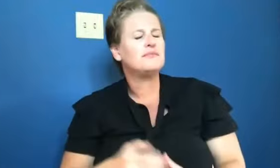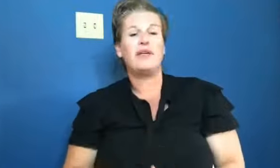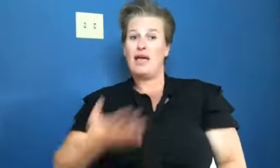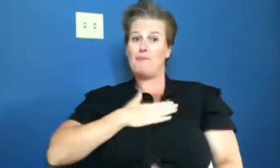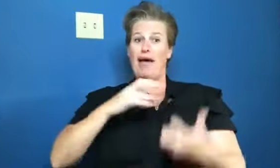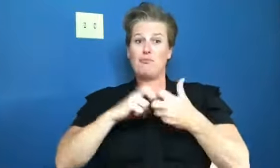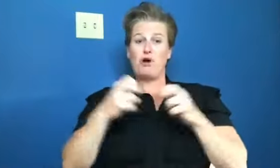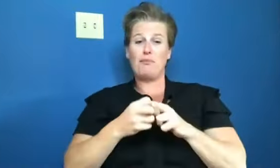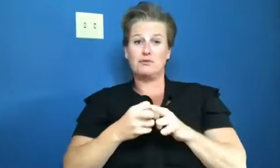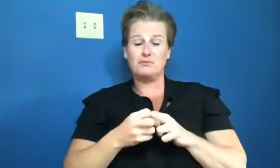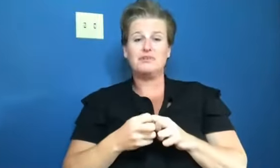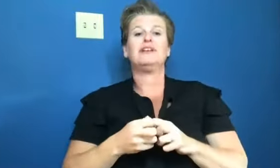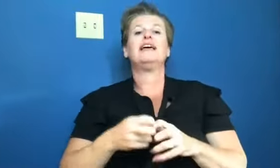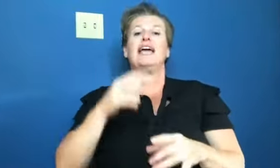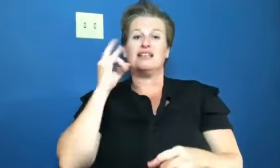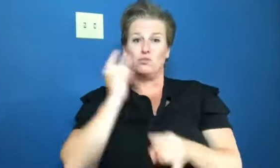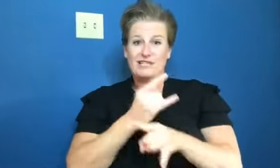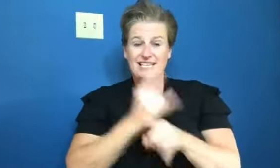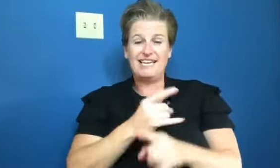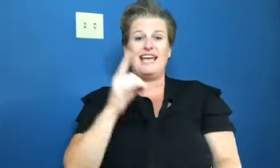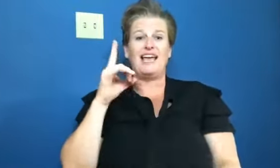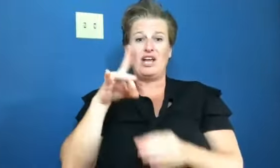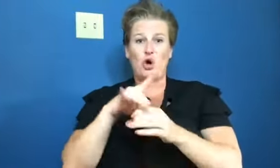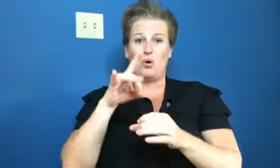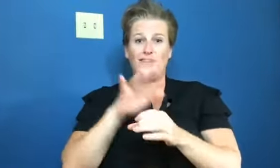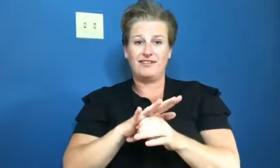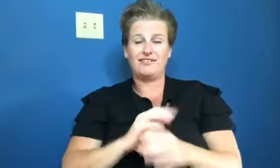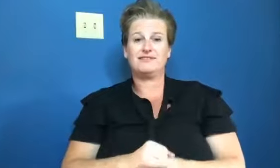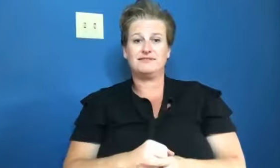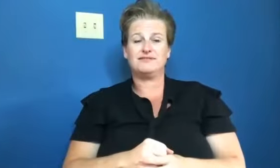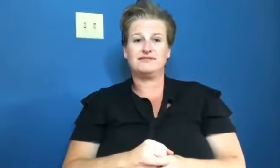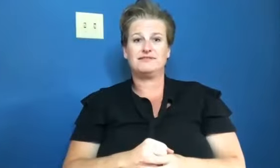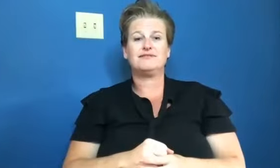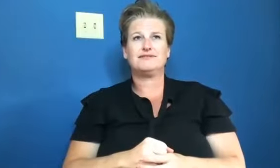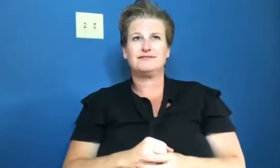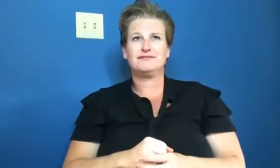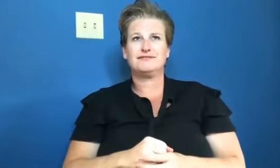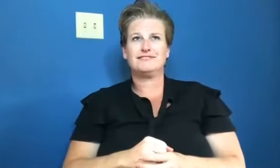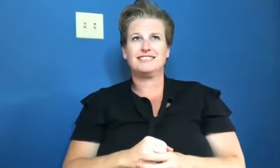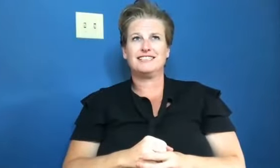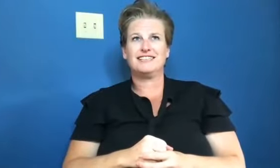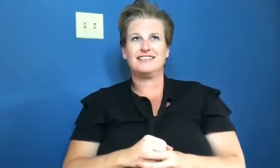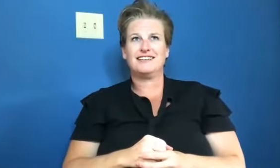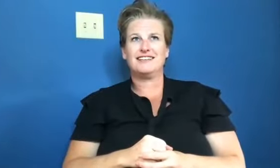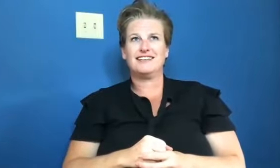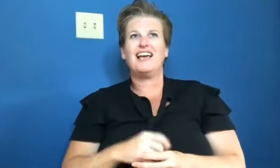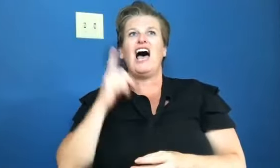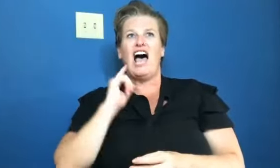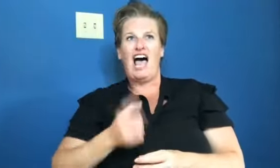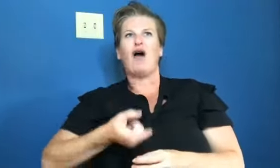Coke. And I said, oh? And he said, I'm going to start drinking vodka and Diet Coke because it's healthier for